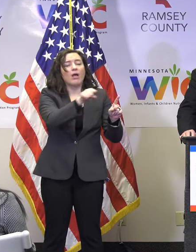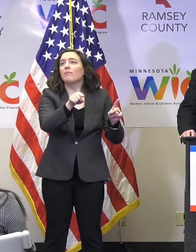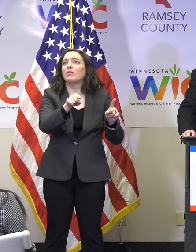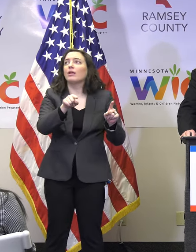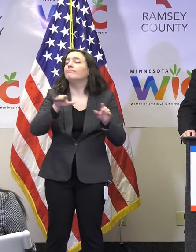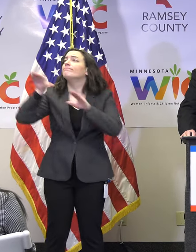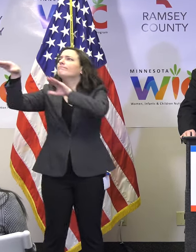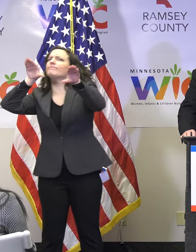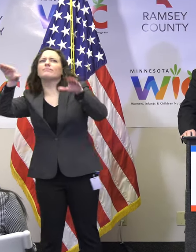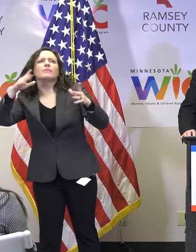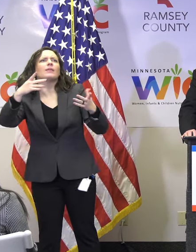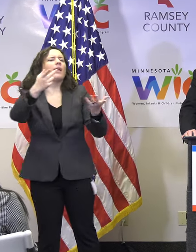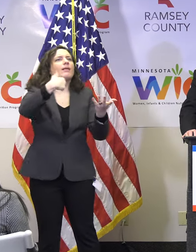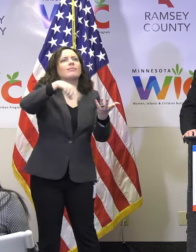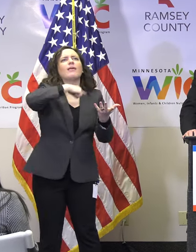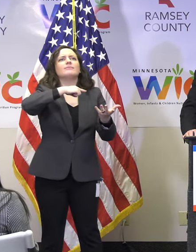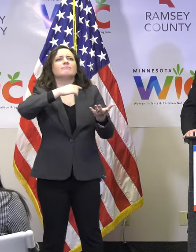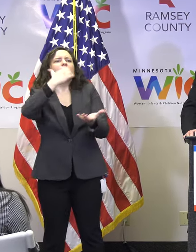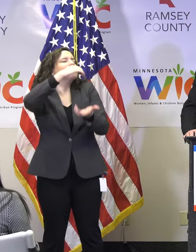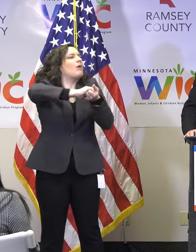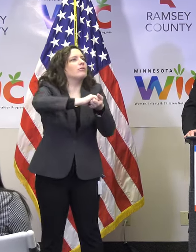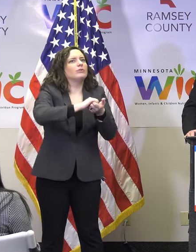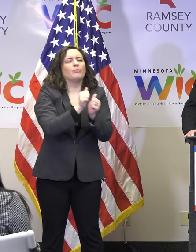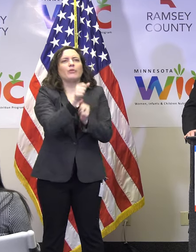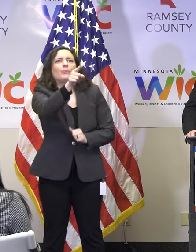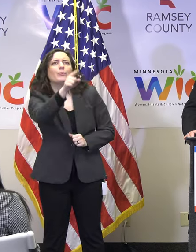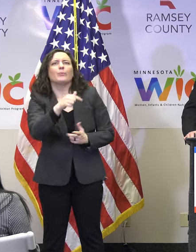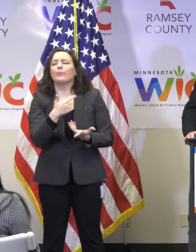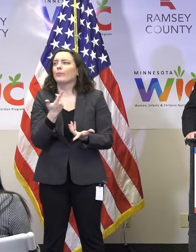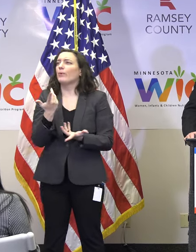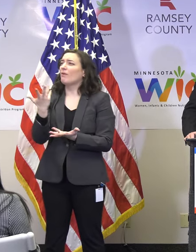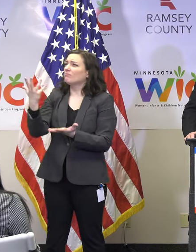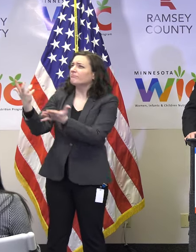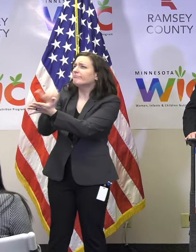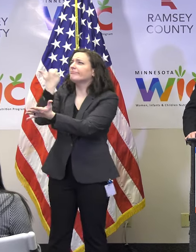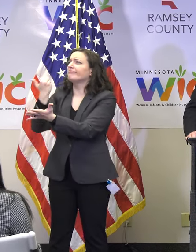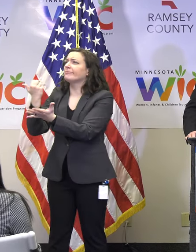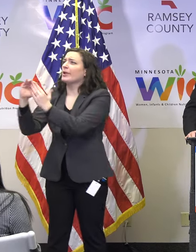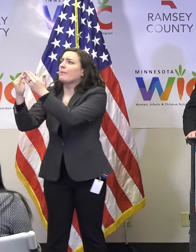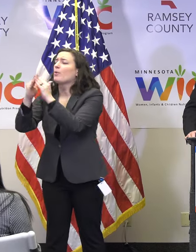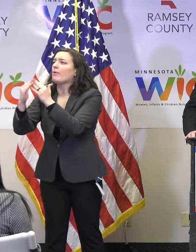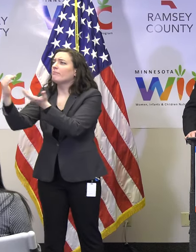partner. Let's make sure we are utilizing partnerships that could